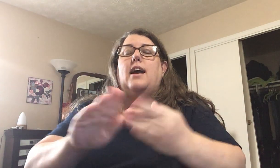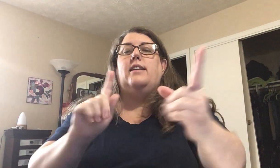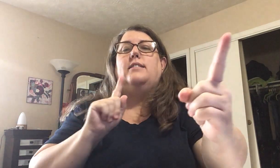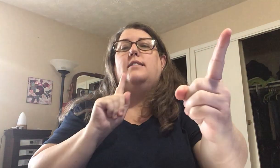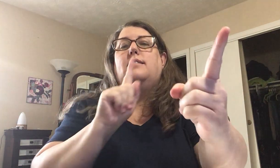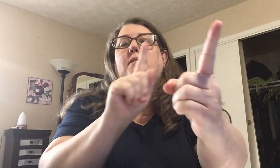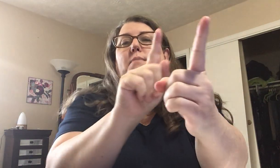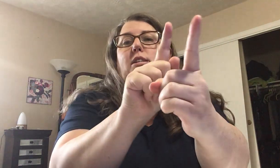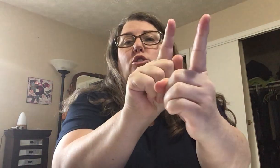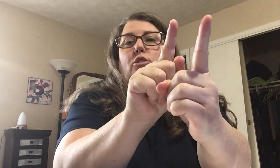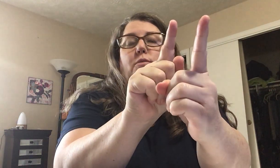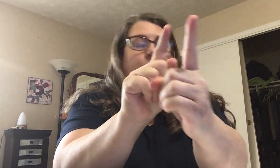Nice to meet you.